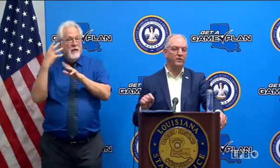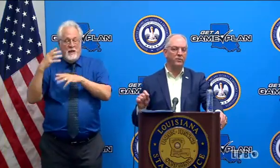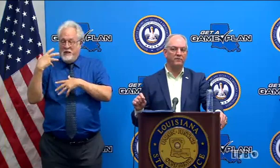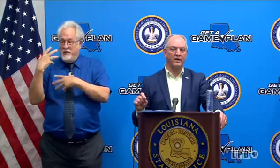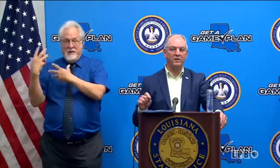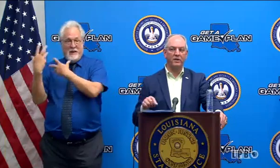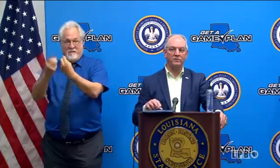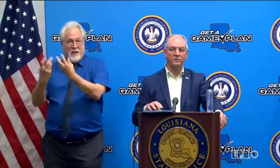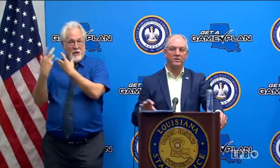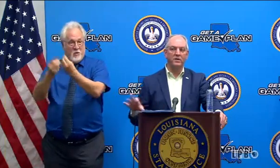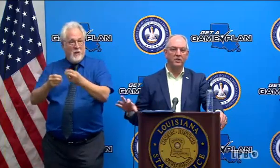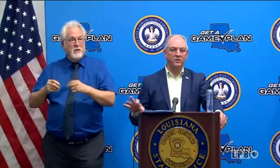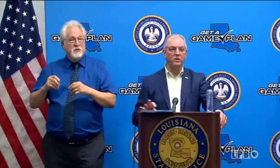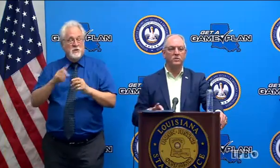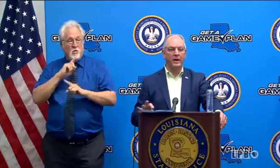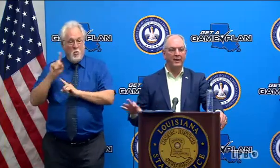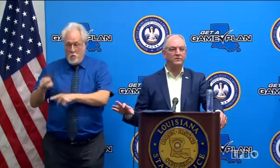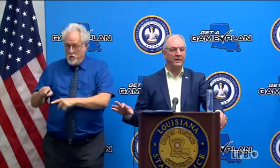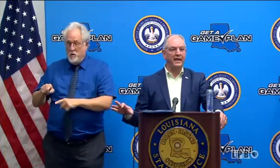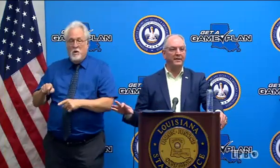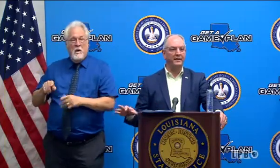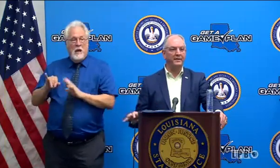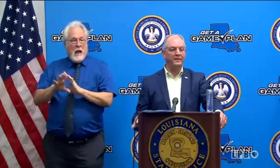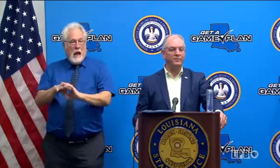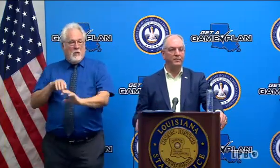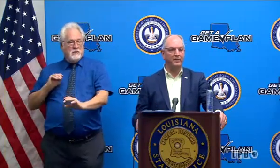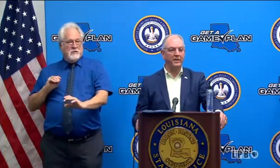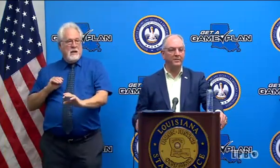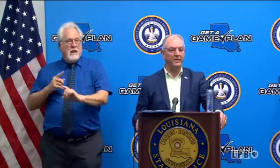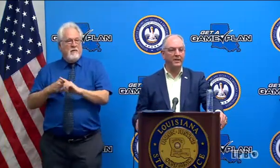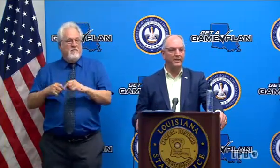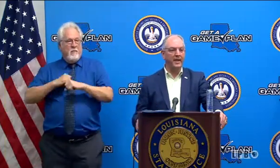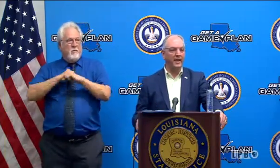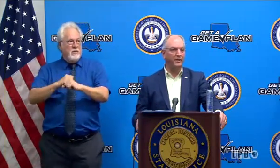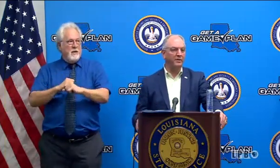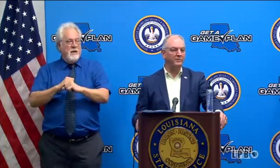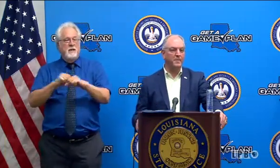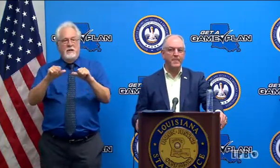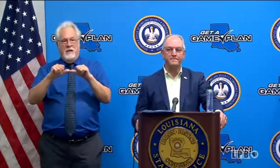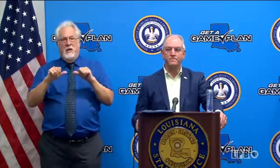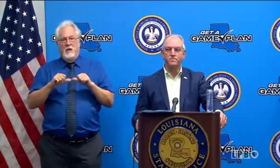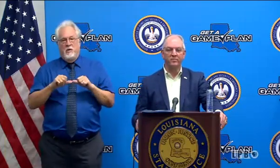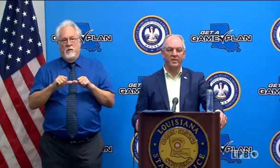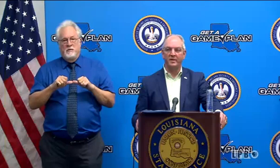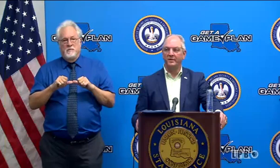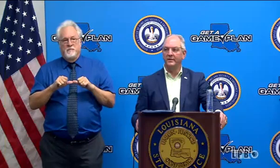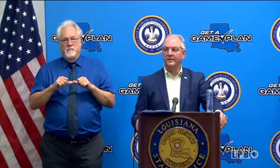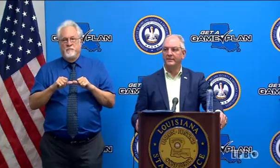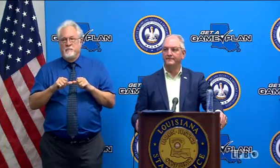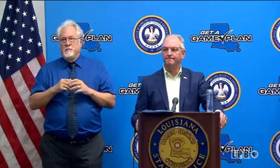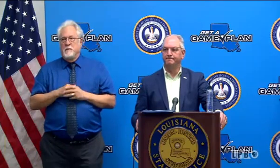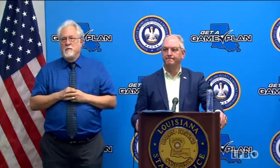ordered, the mandatory evacuations, those are outside of the protected areas.